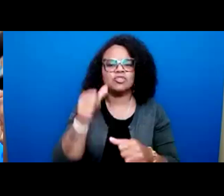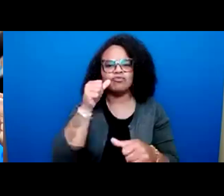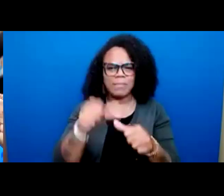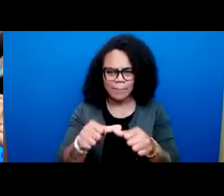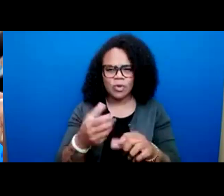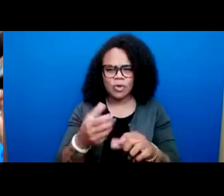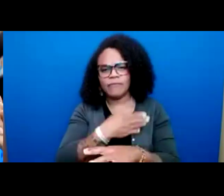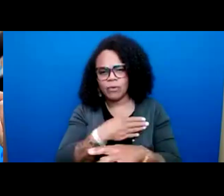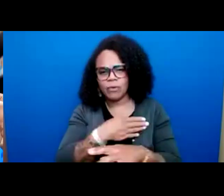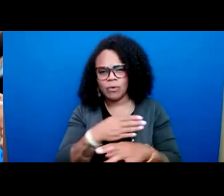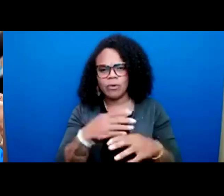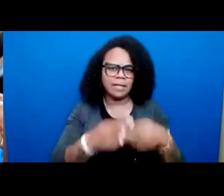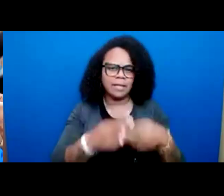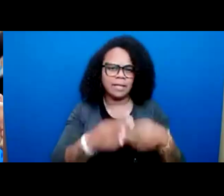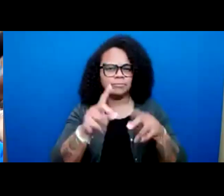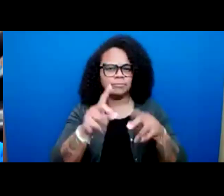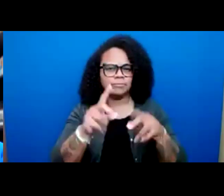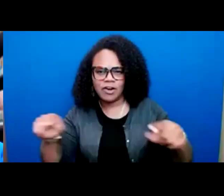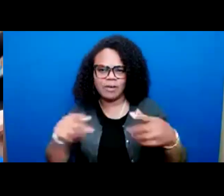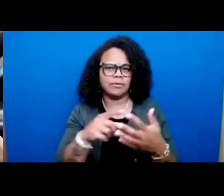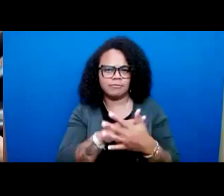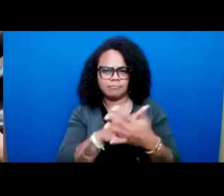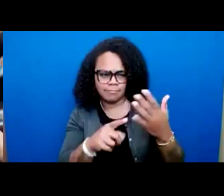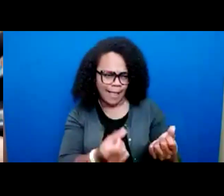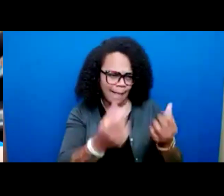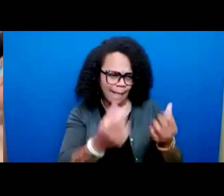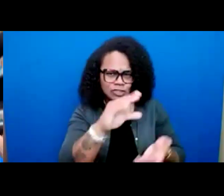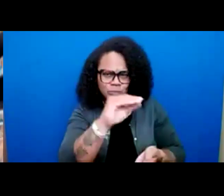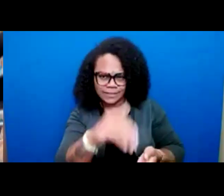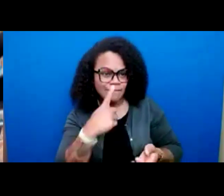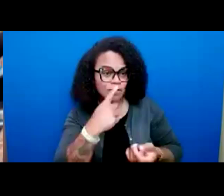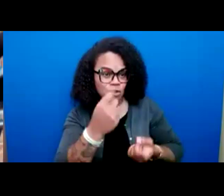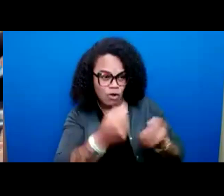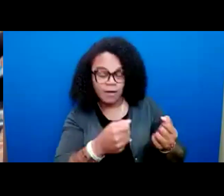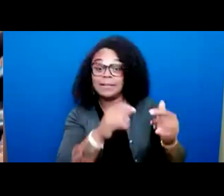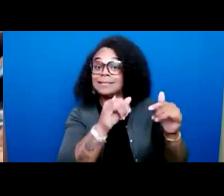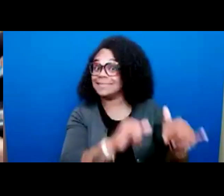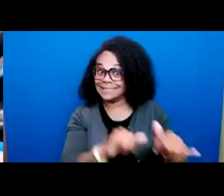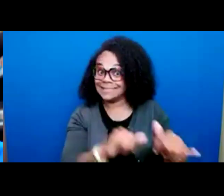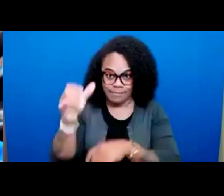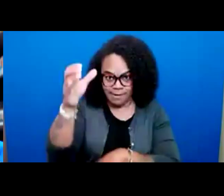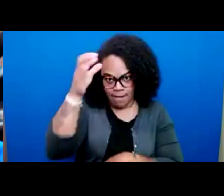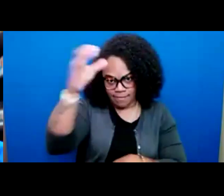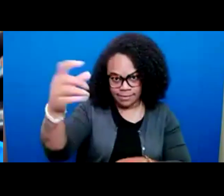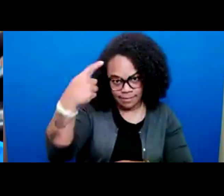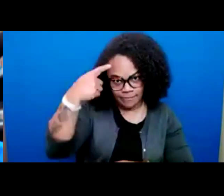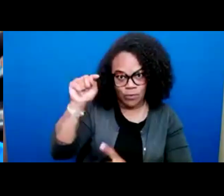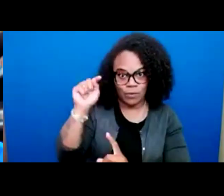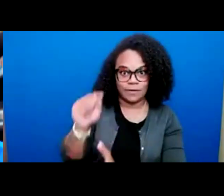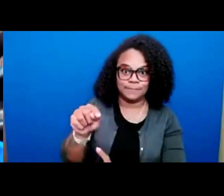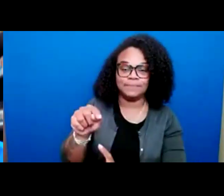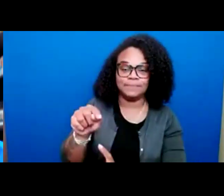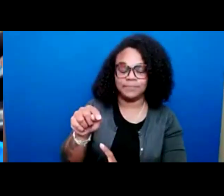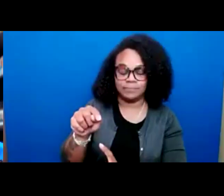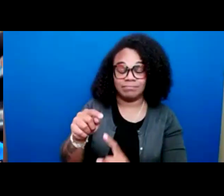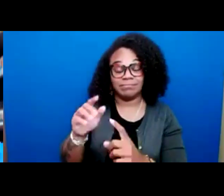when it came to the percentage of your car. Well, the same thing goes when we are talking about our